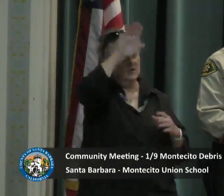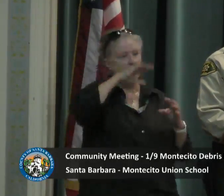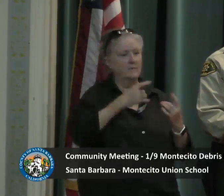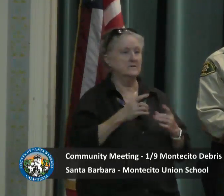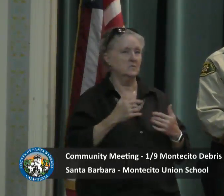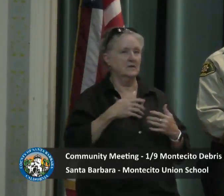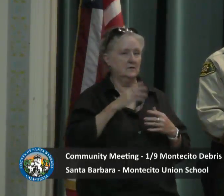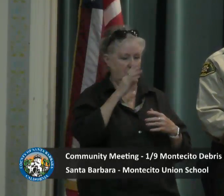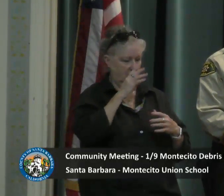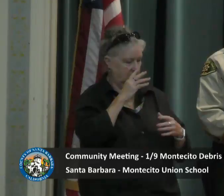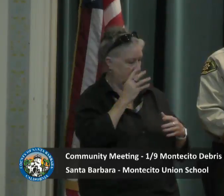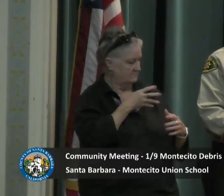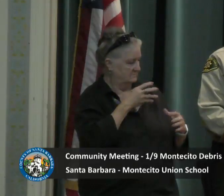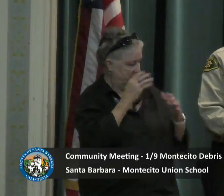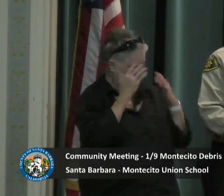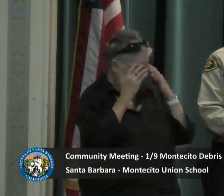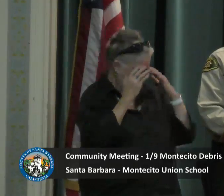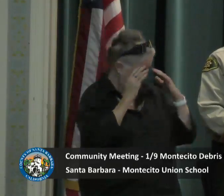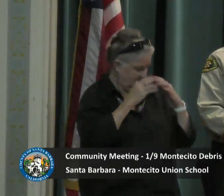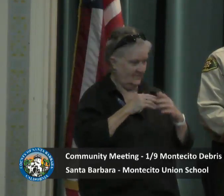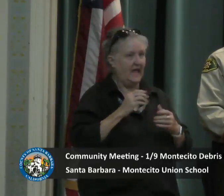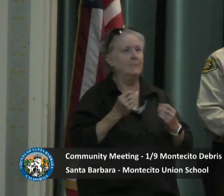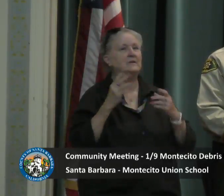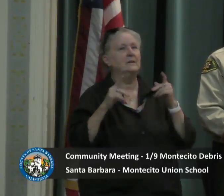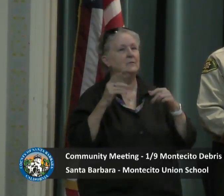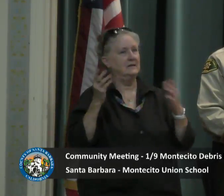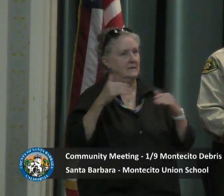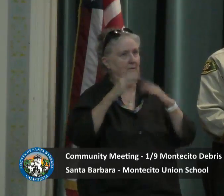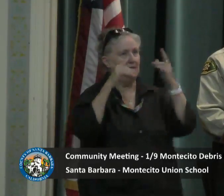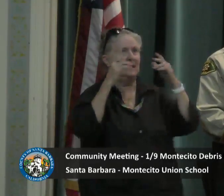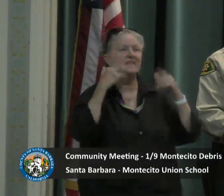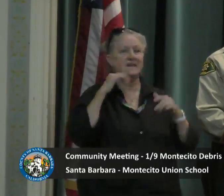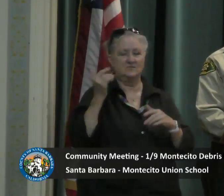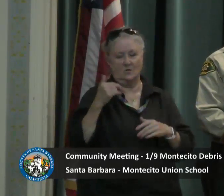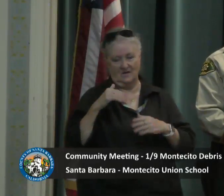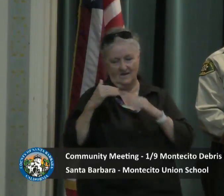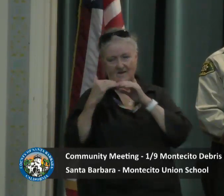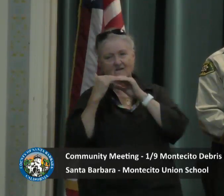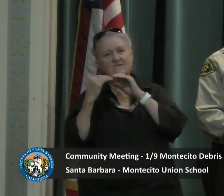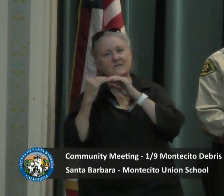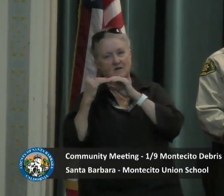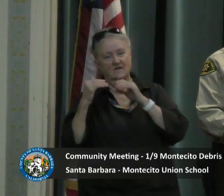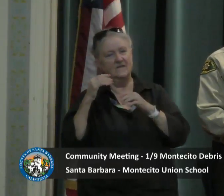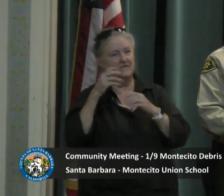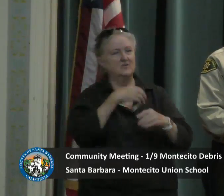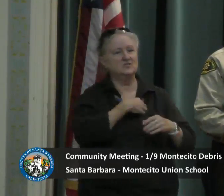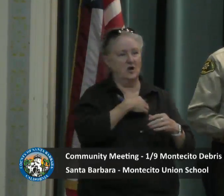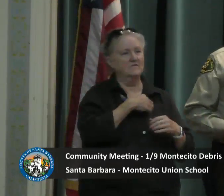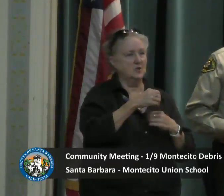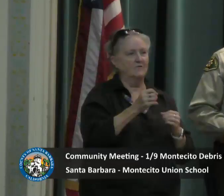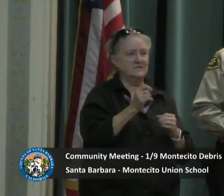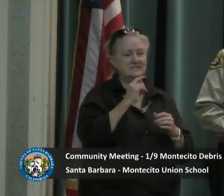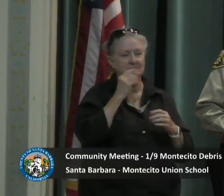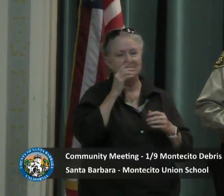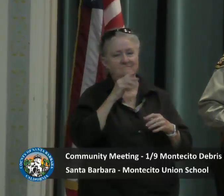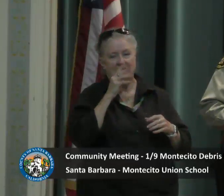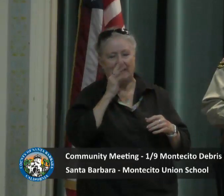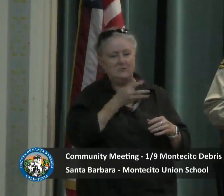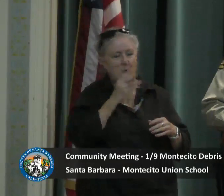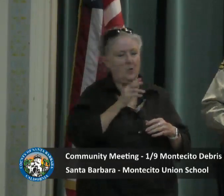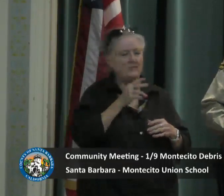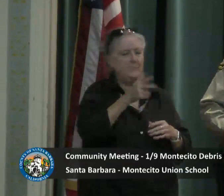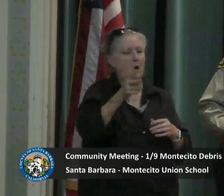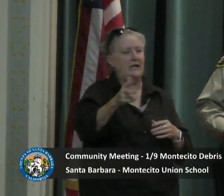for the building, I think it's only fair the sheriff's office look the other way for parking violations tonight. So.